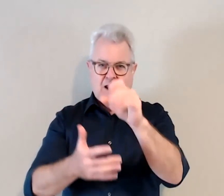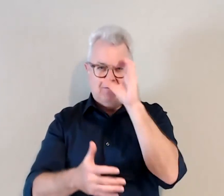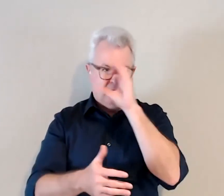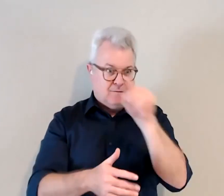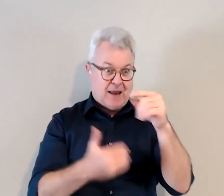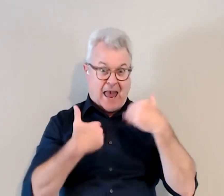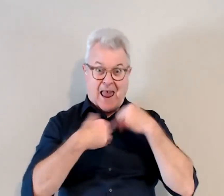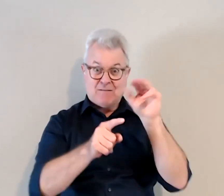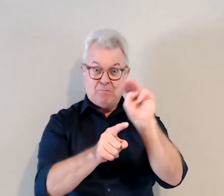Shop.